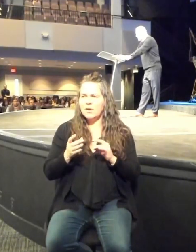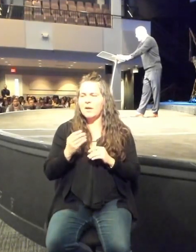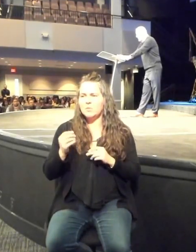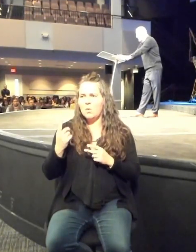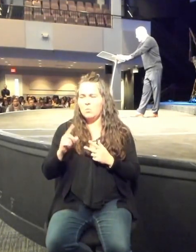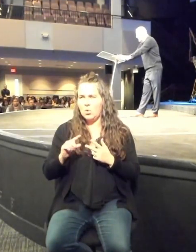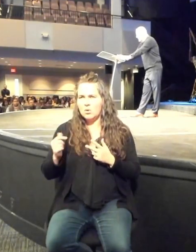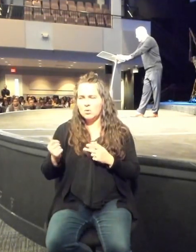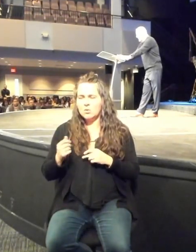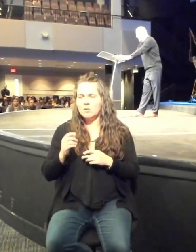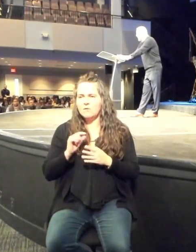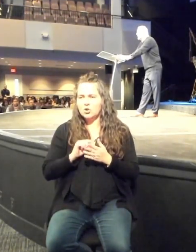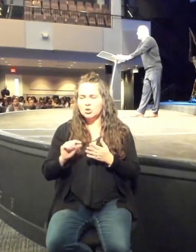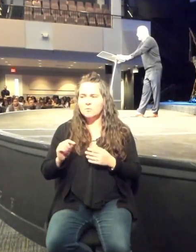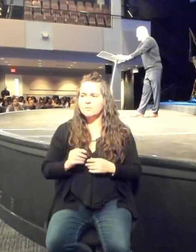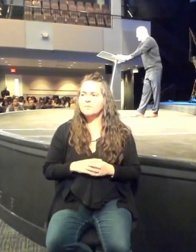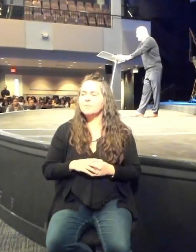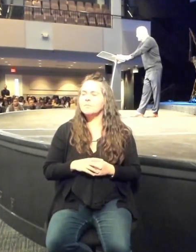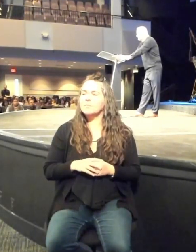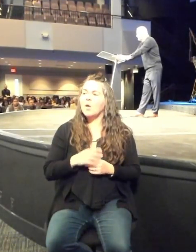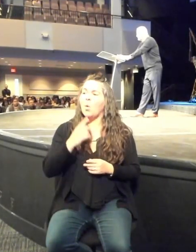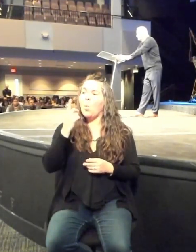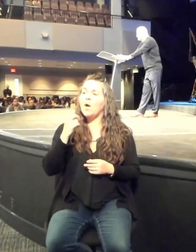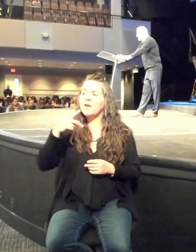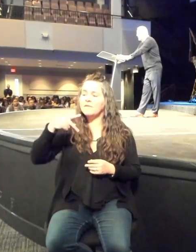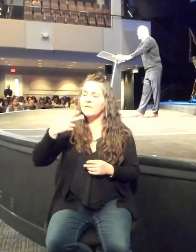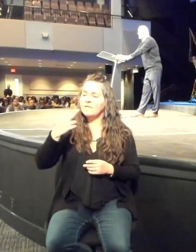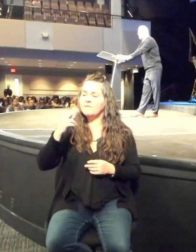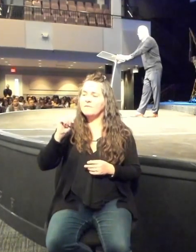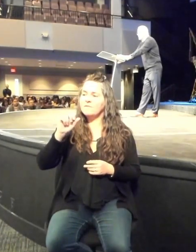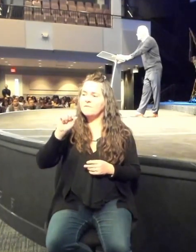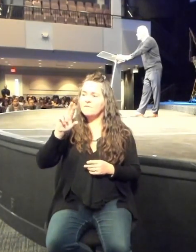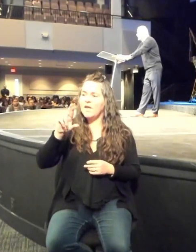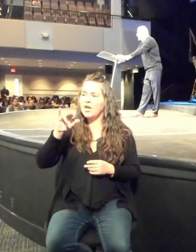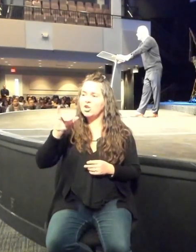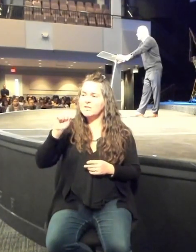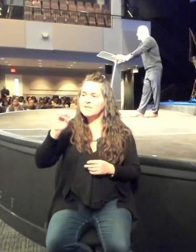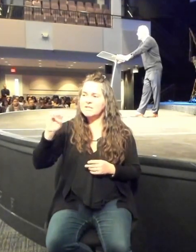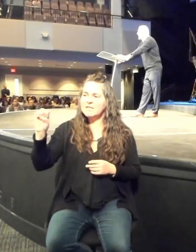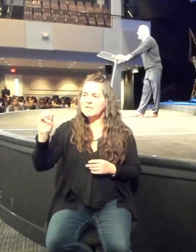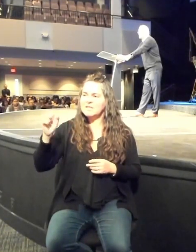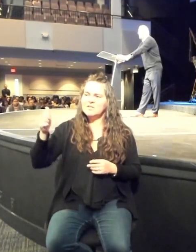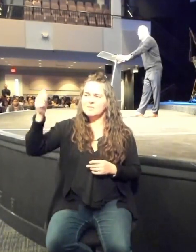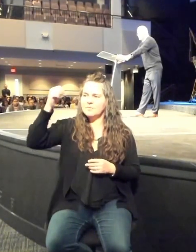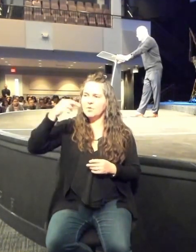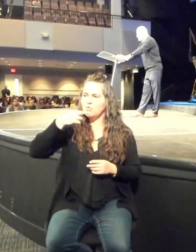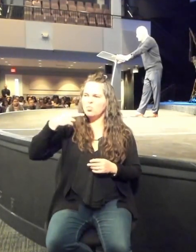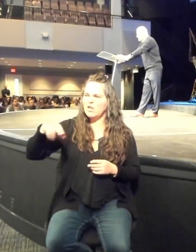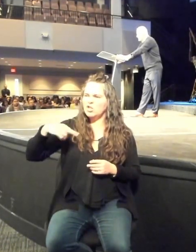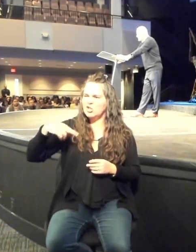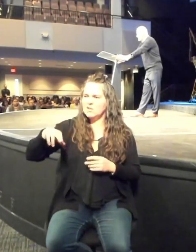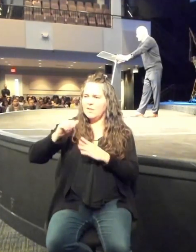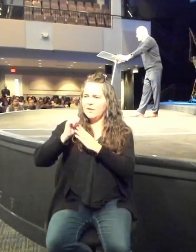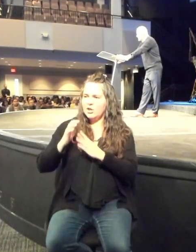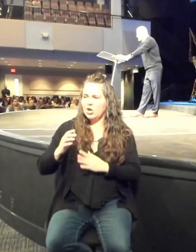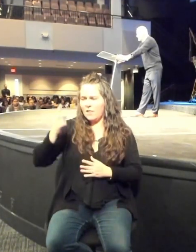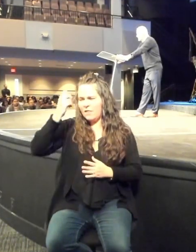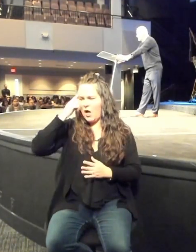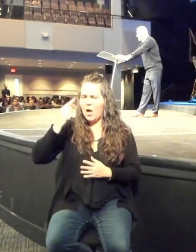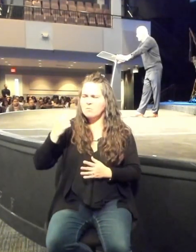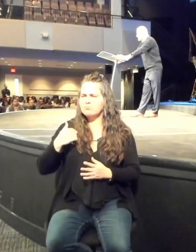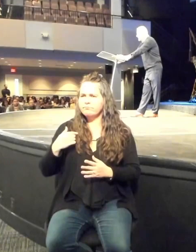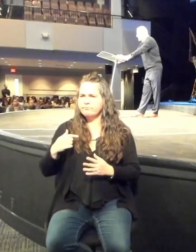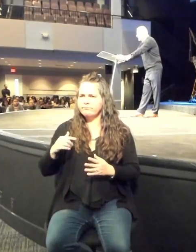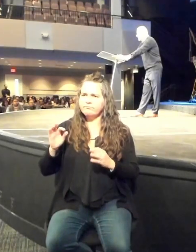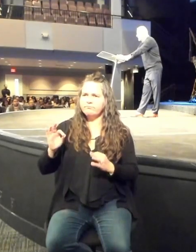verse. One of the Pharisees, religious guy, they thought they had it all together when Jesus was